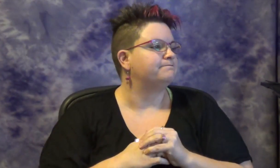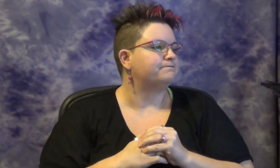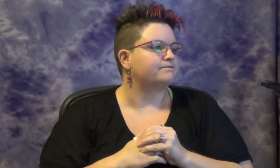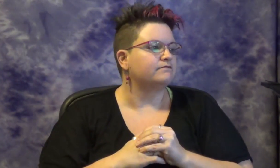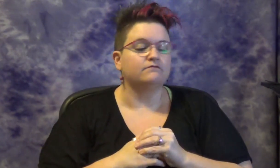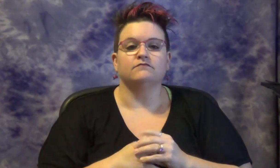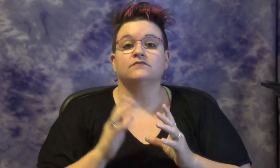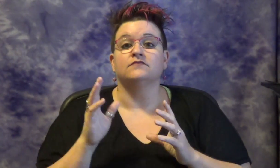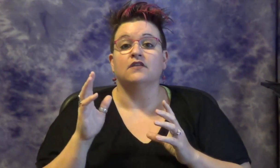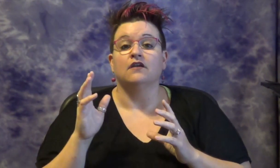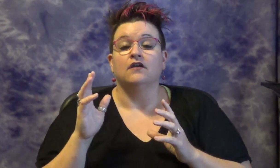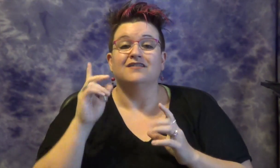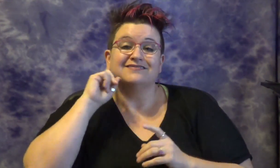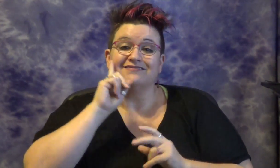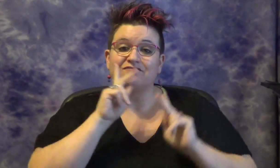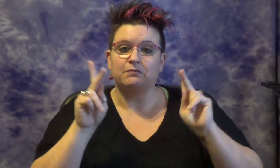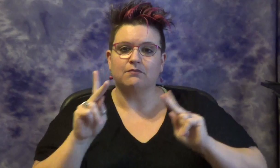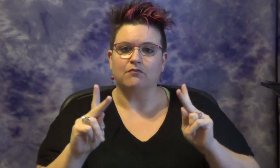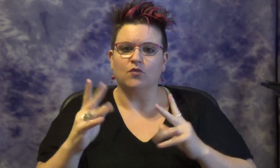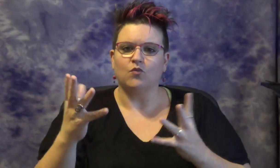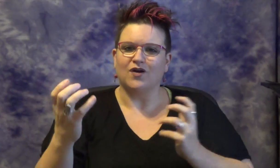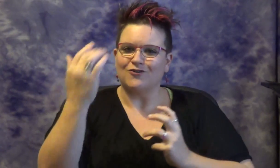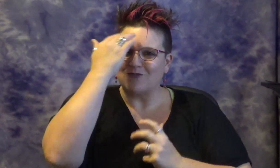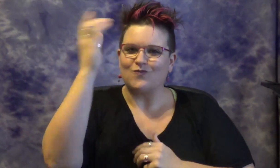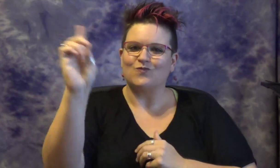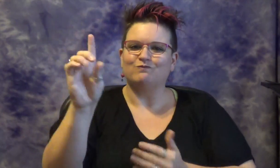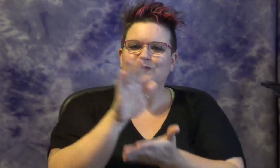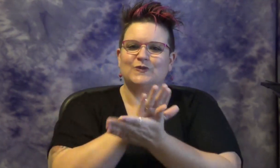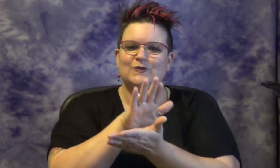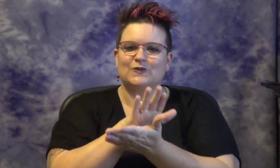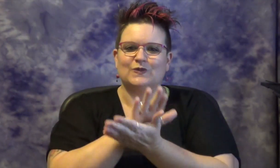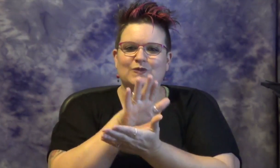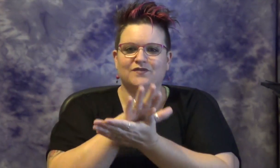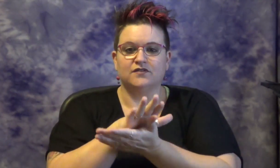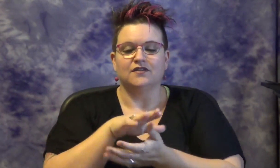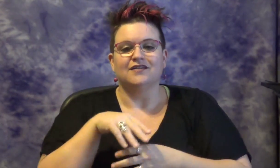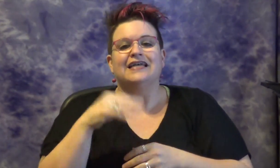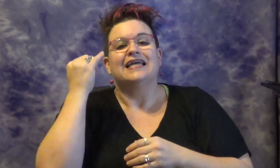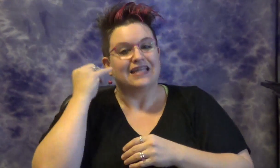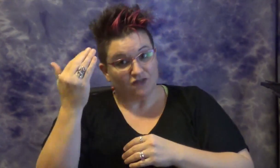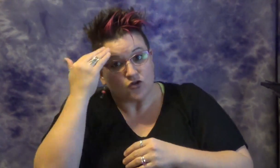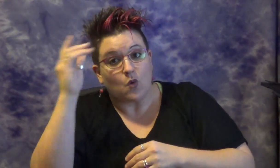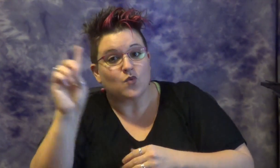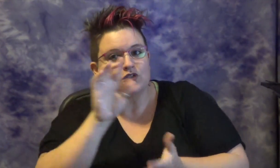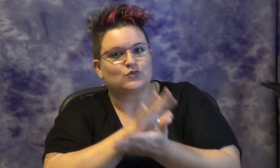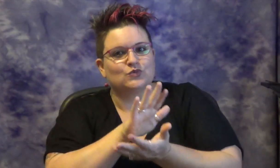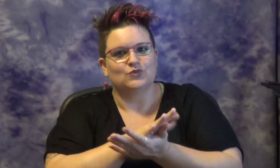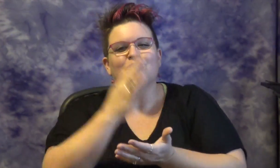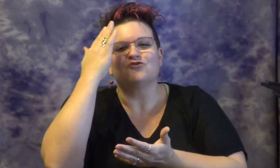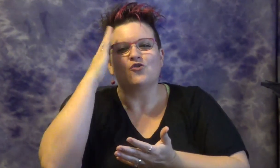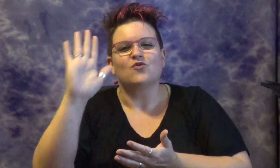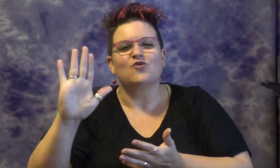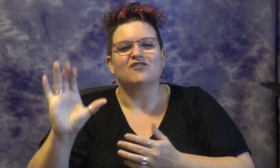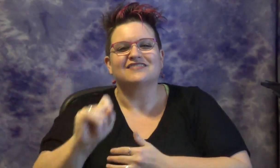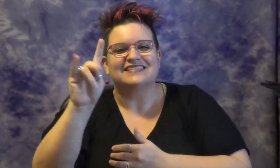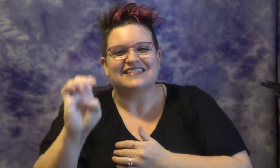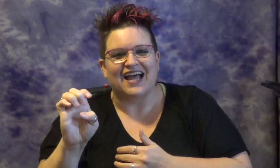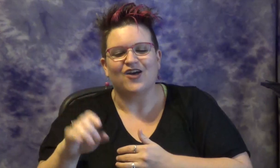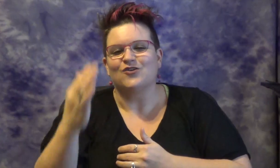that within the deaf world. Deaf people also want to know what school you went to, because they'll